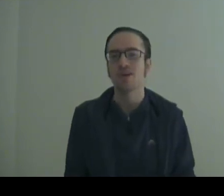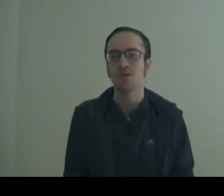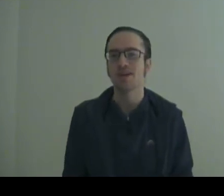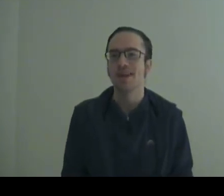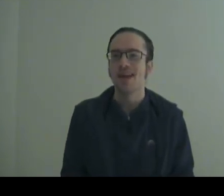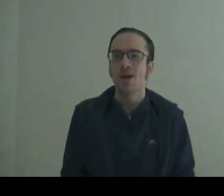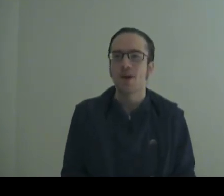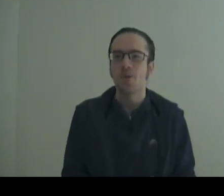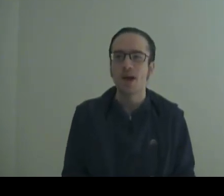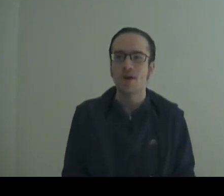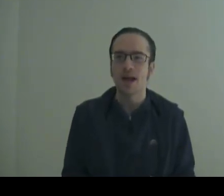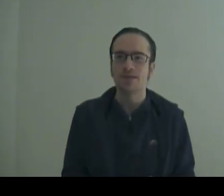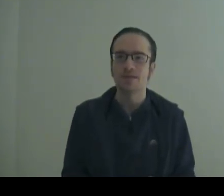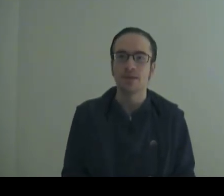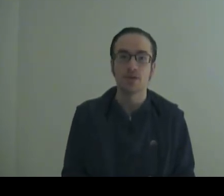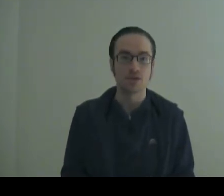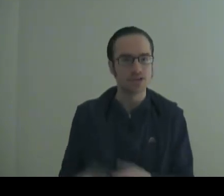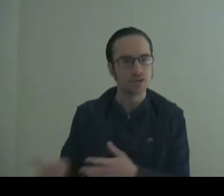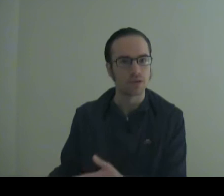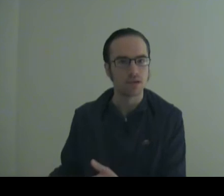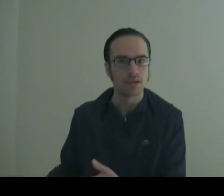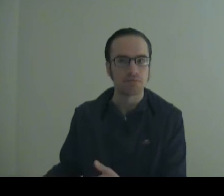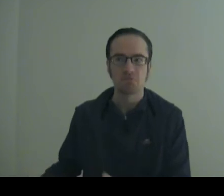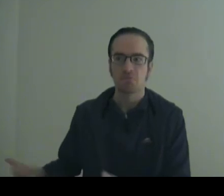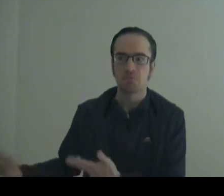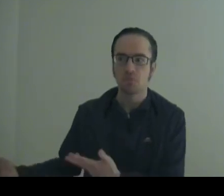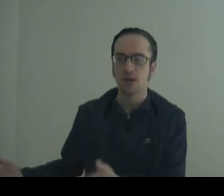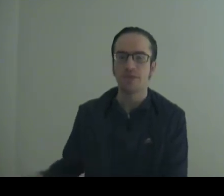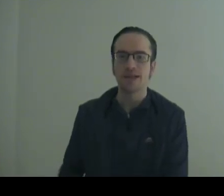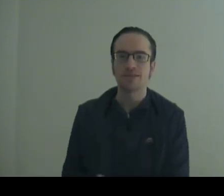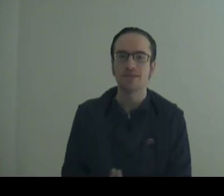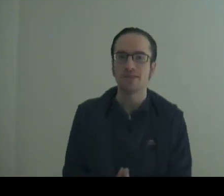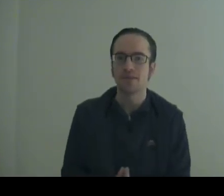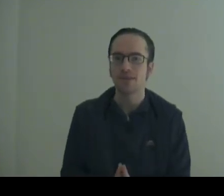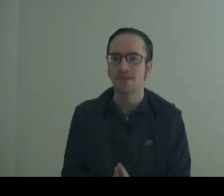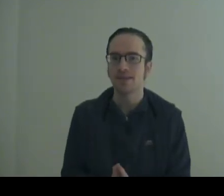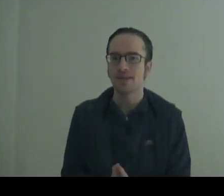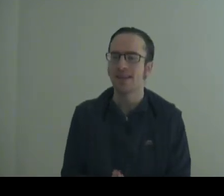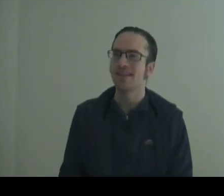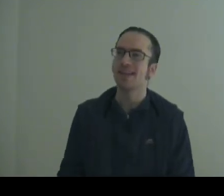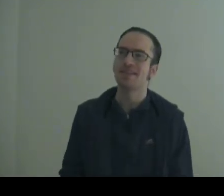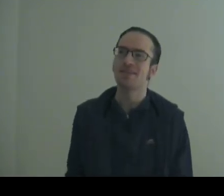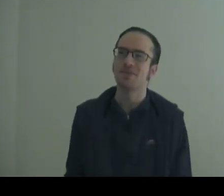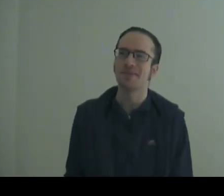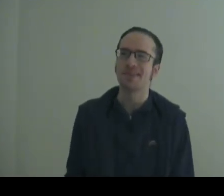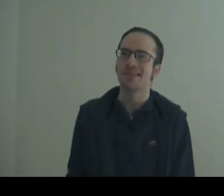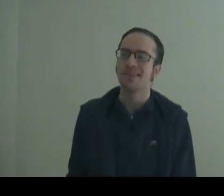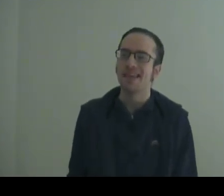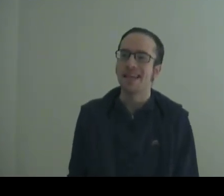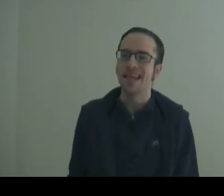argument. Whereas the original, well, that's, actually, I guess that's also the